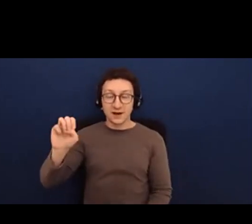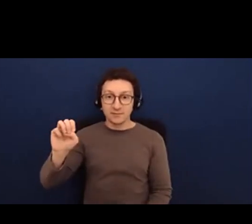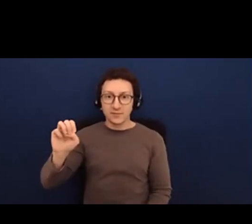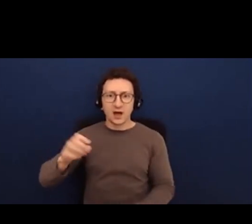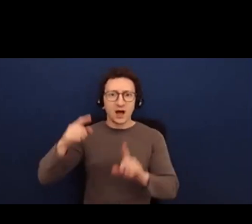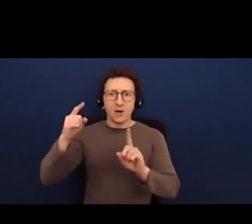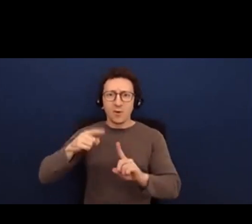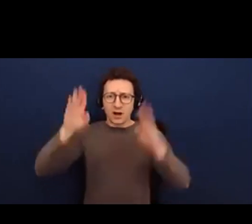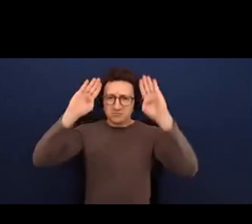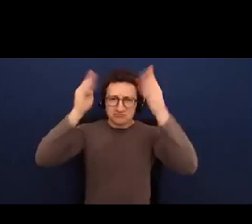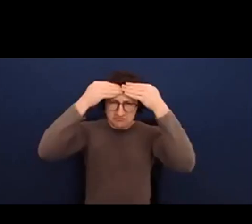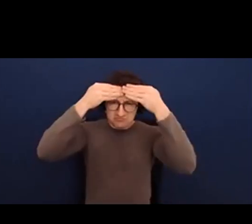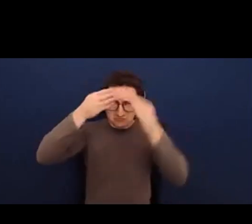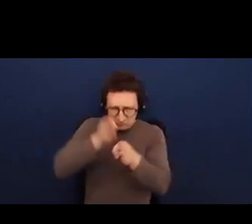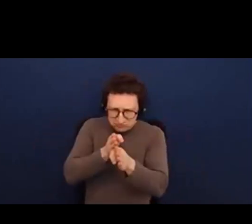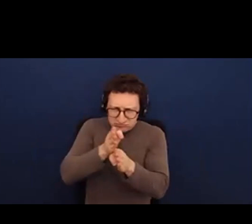expansive. It encourages us